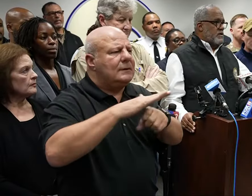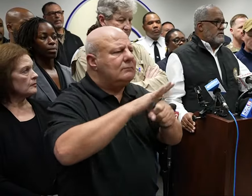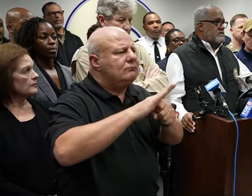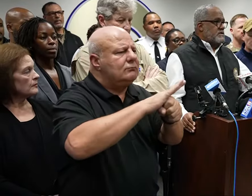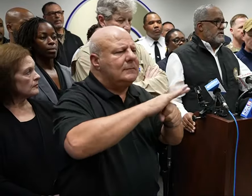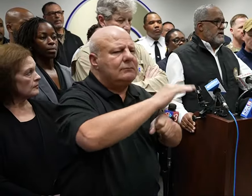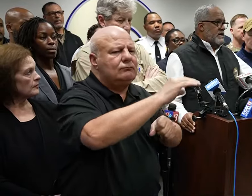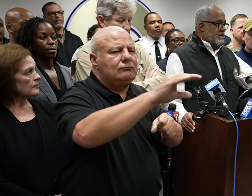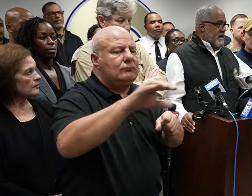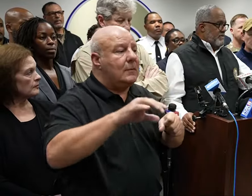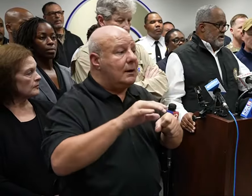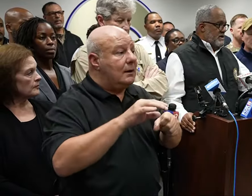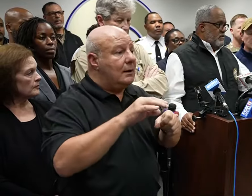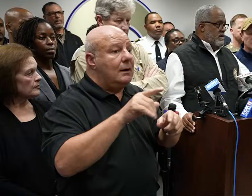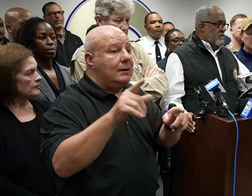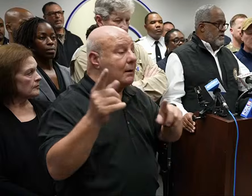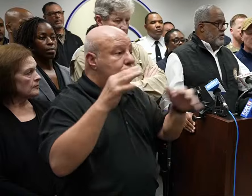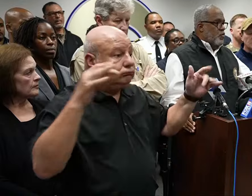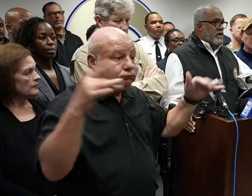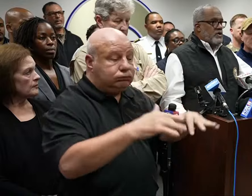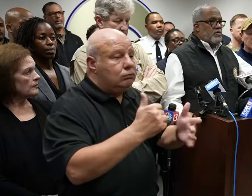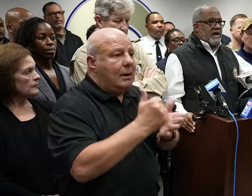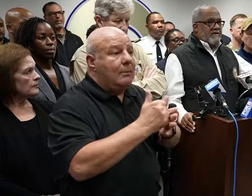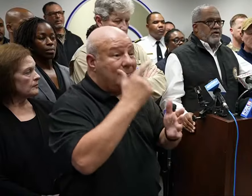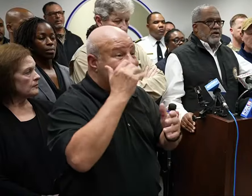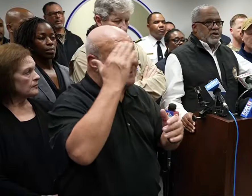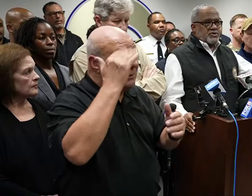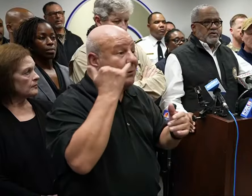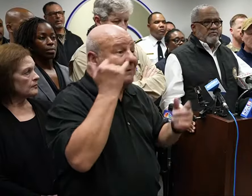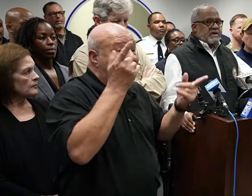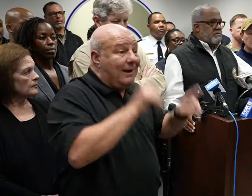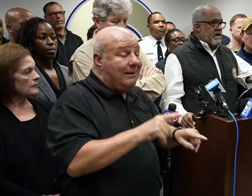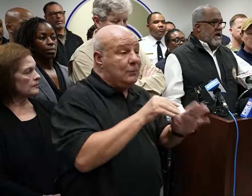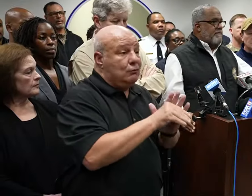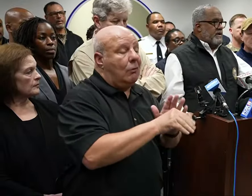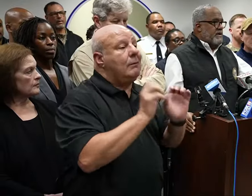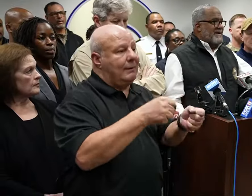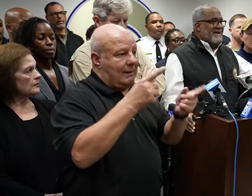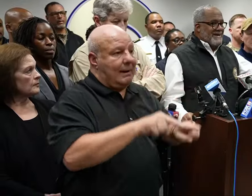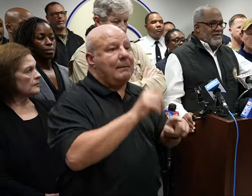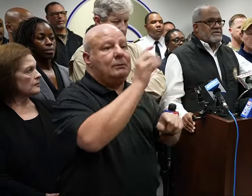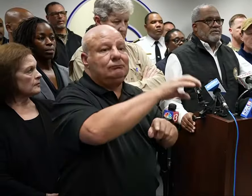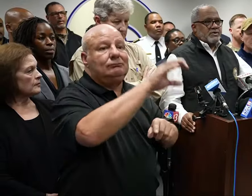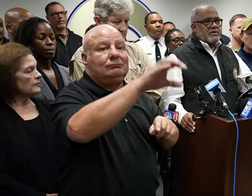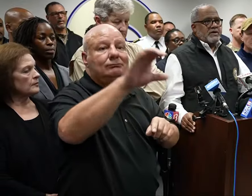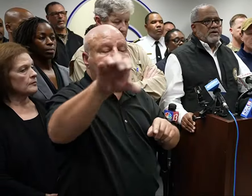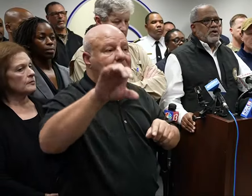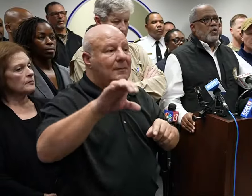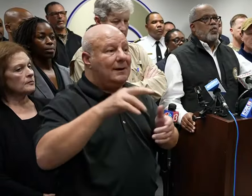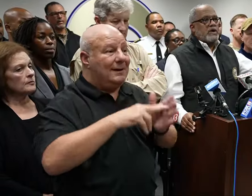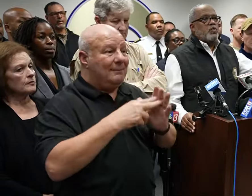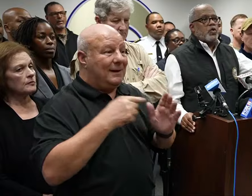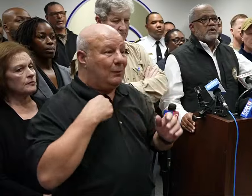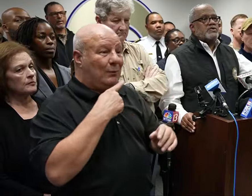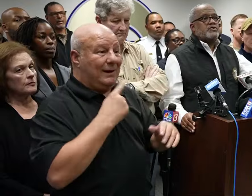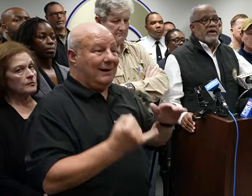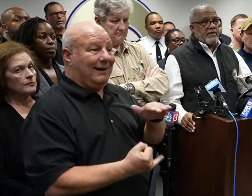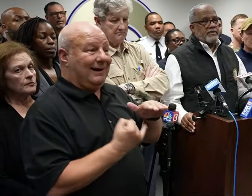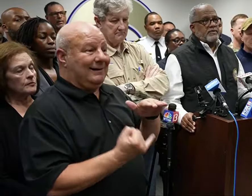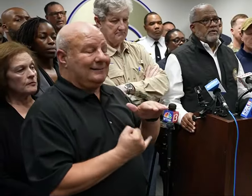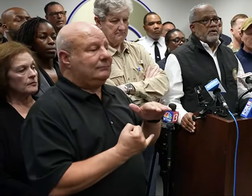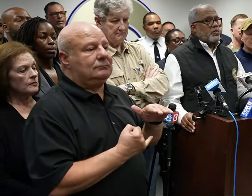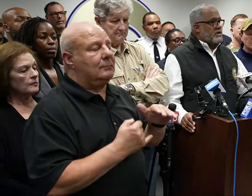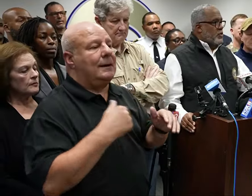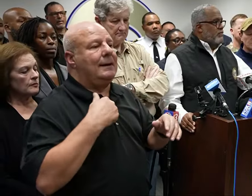in New Orleans, it can happen anywhere. We don't have the luxury of being myopic. In this community, we work